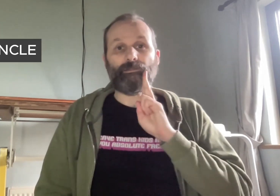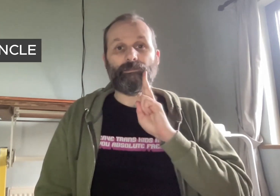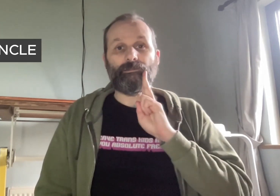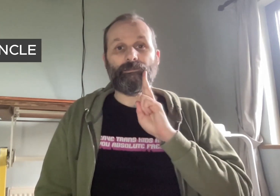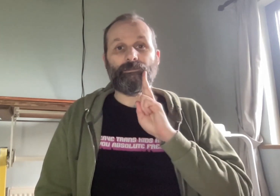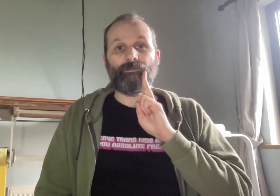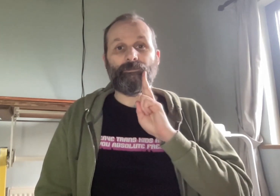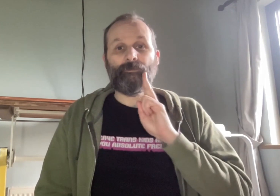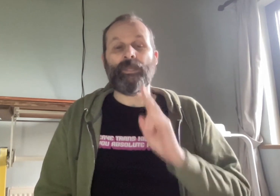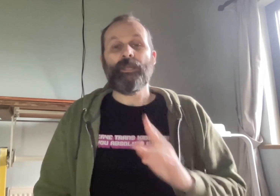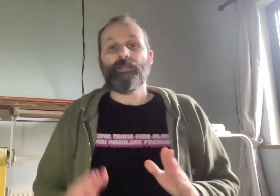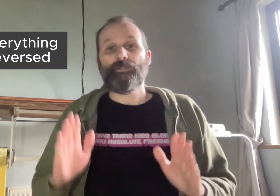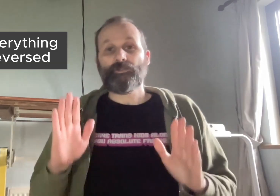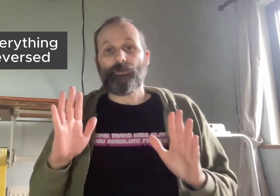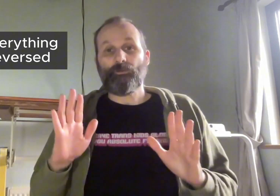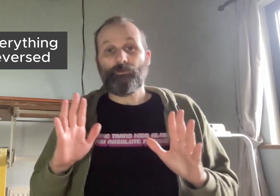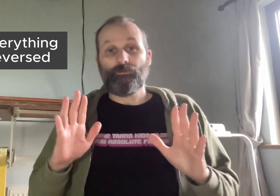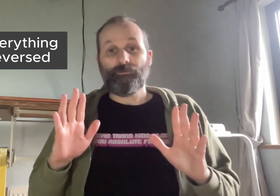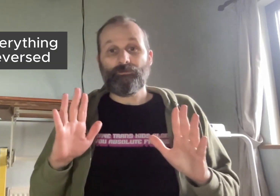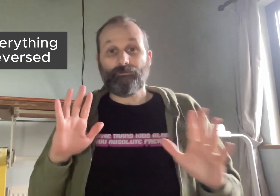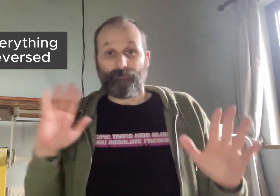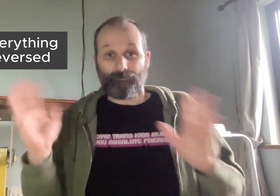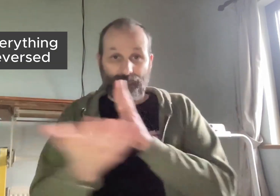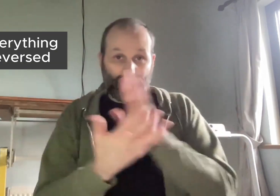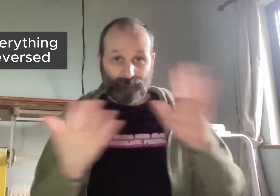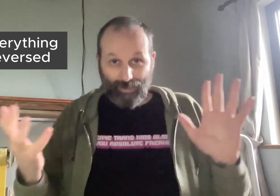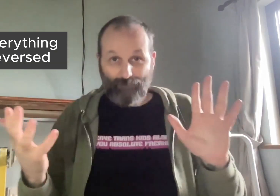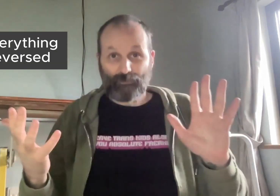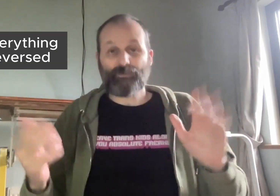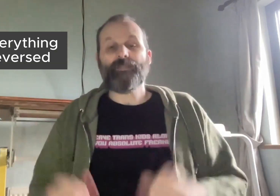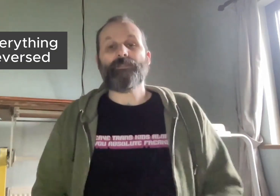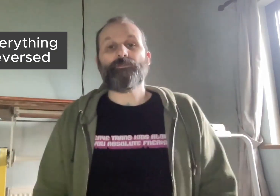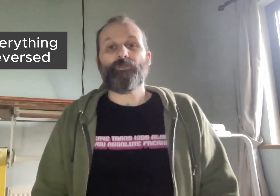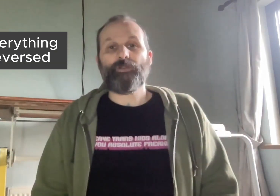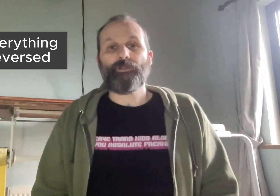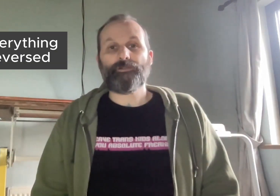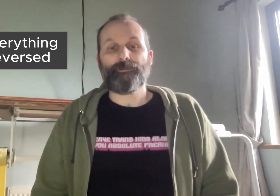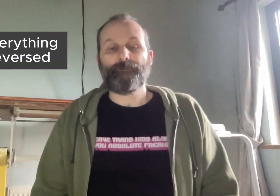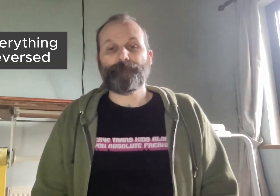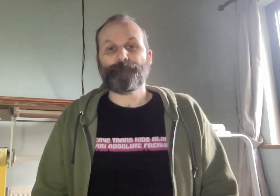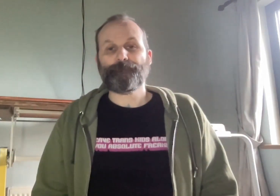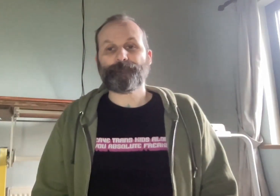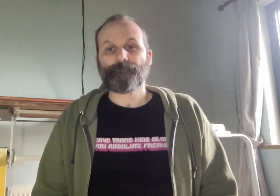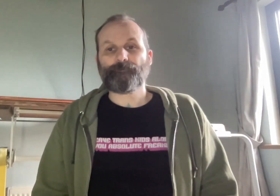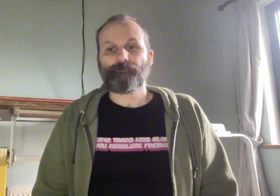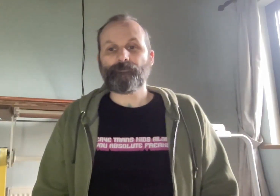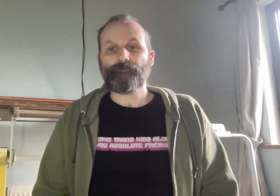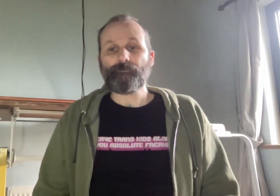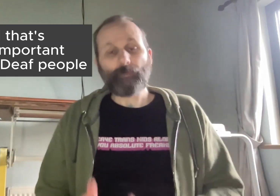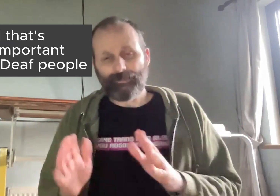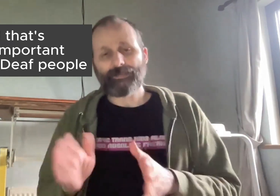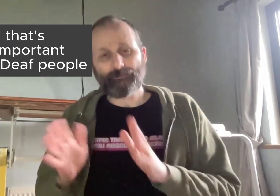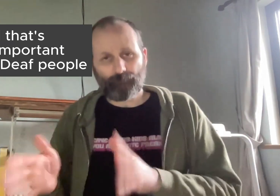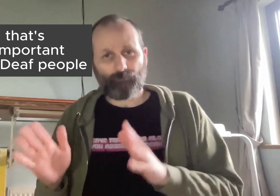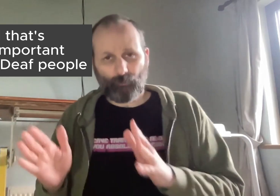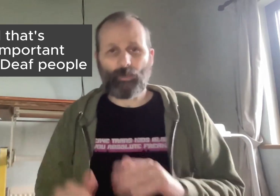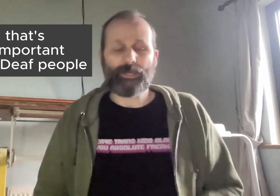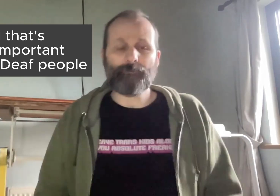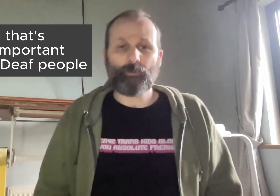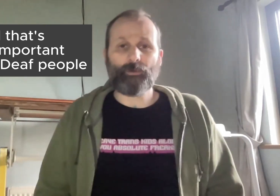uncle. So everything is reversed. And that's quite